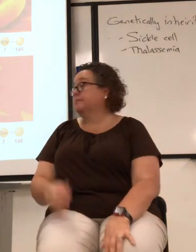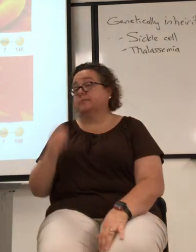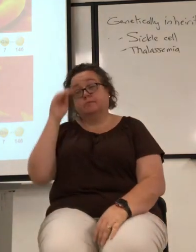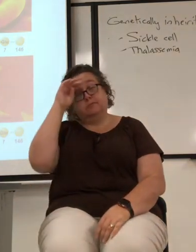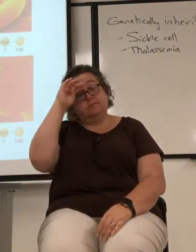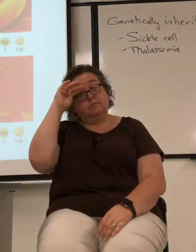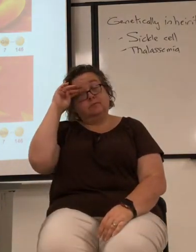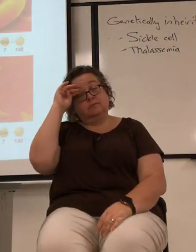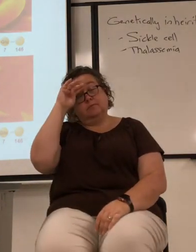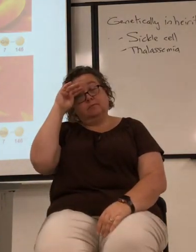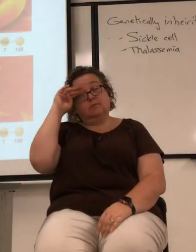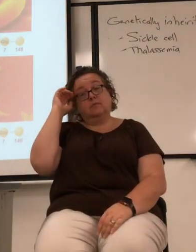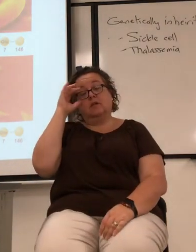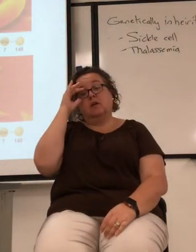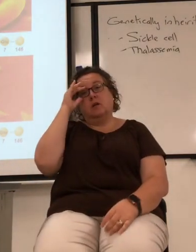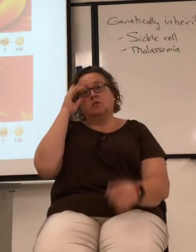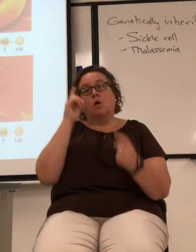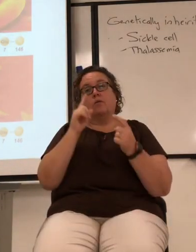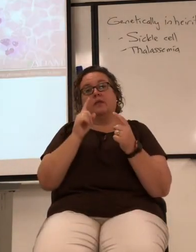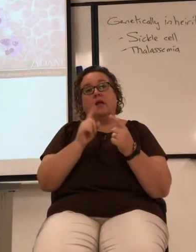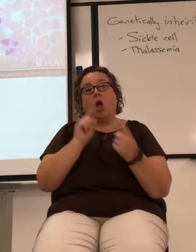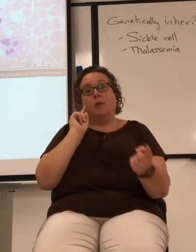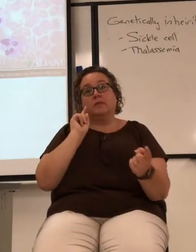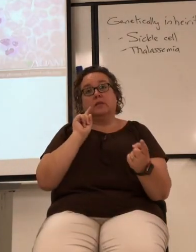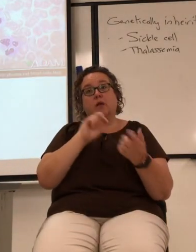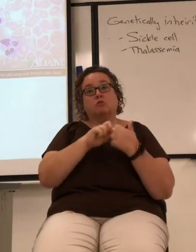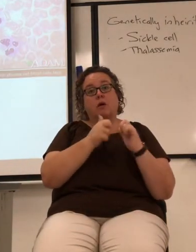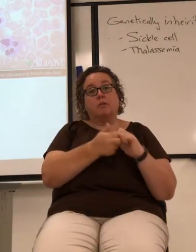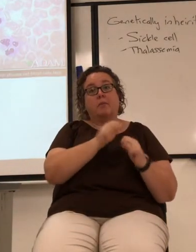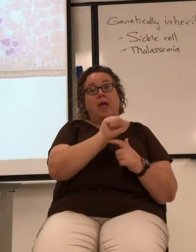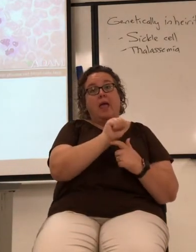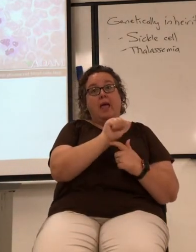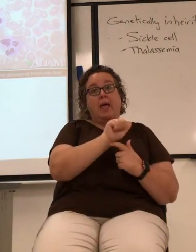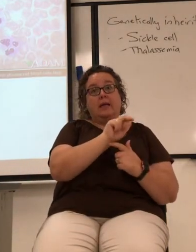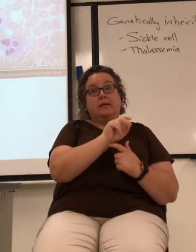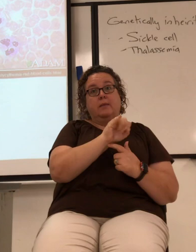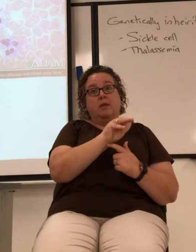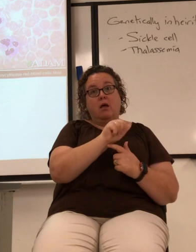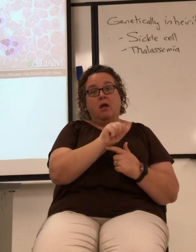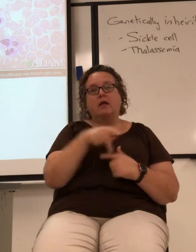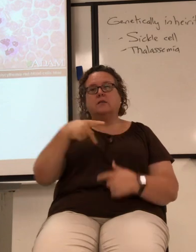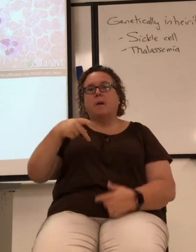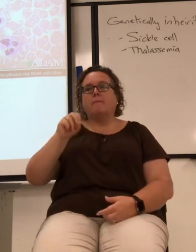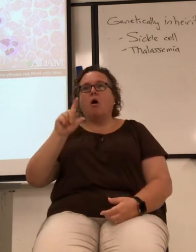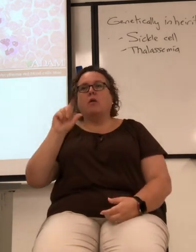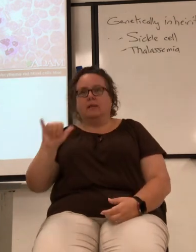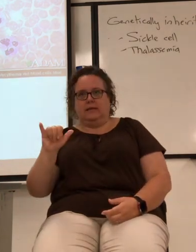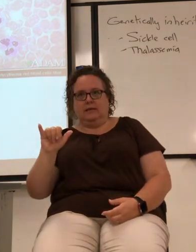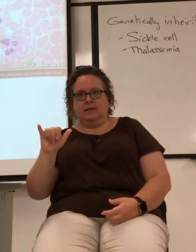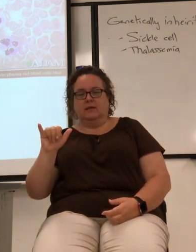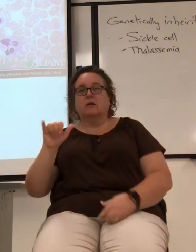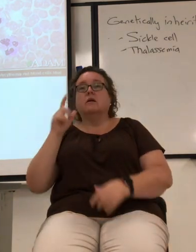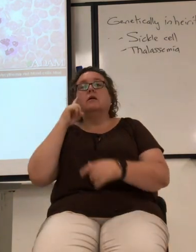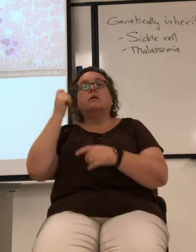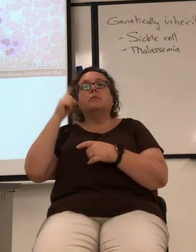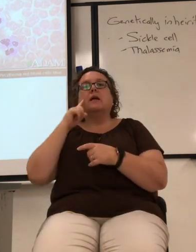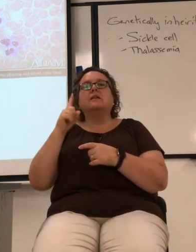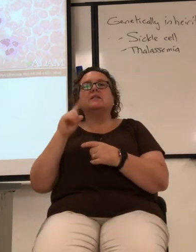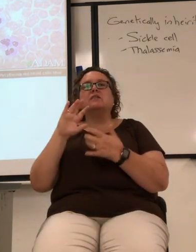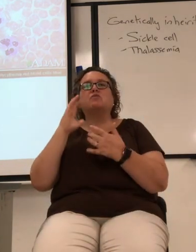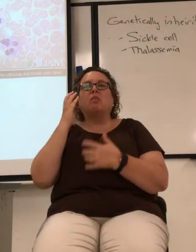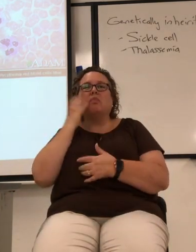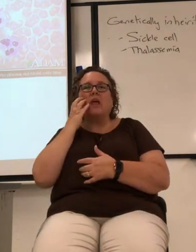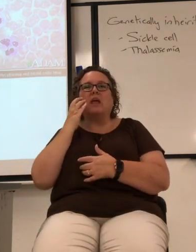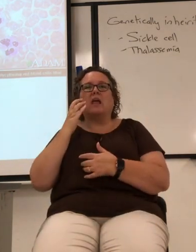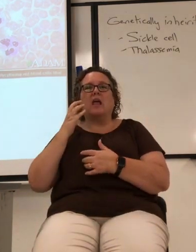Okay. So the opposite problem of anemia is polycythemia, where the blood gets all kind of goopy and thick because of the high crit